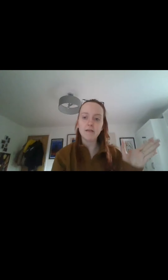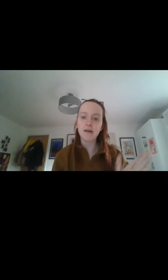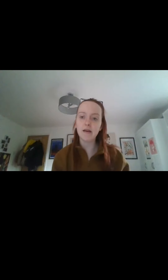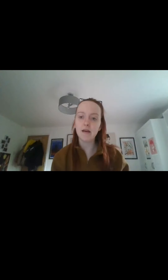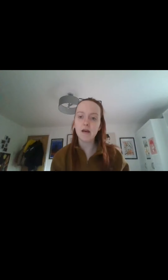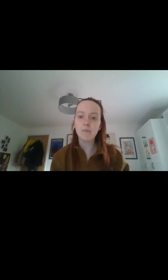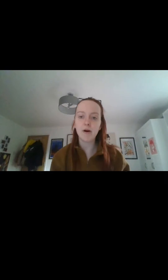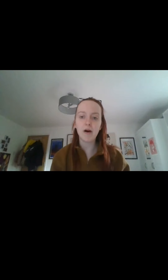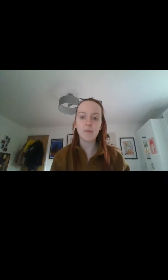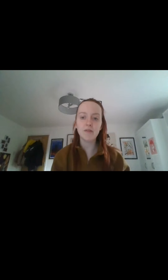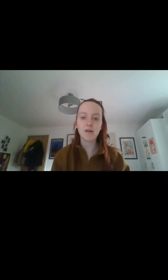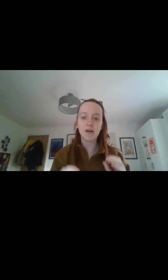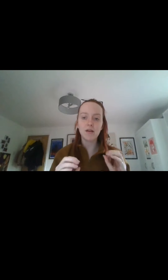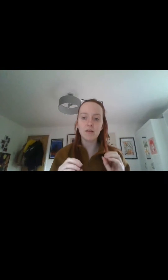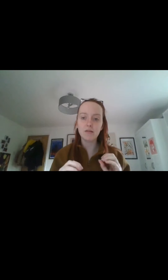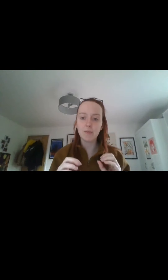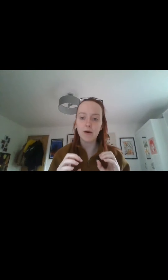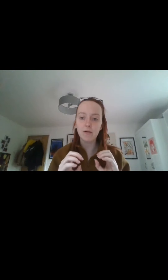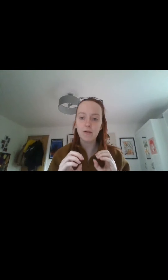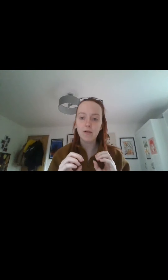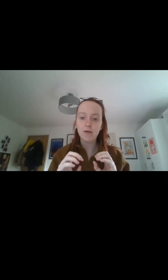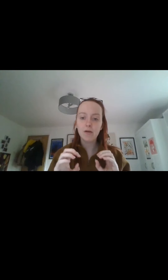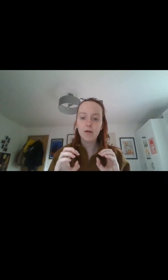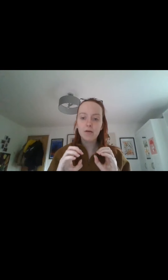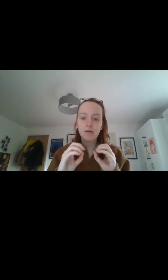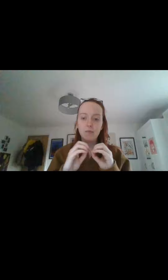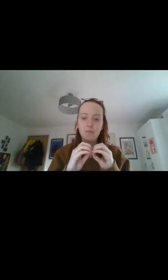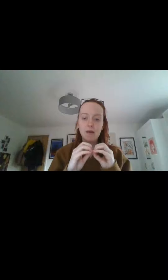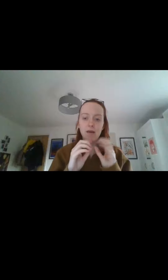Haiti. Bahamas, again you spell, so